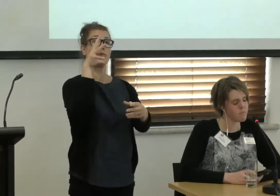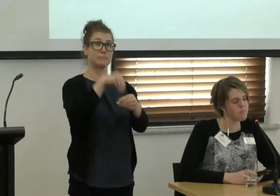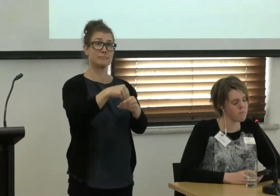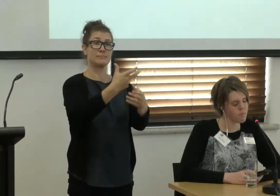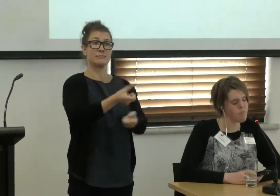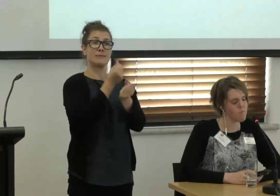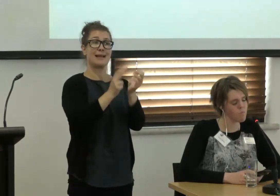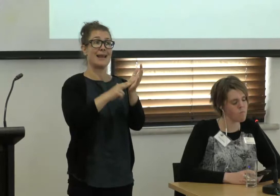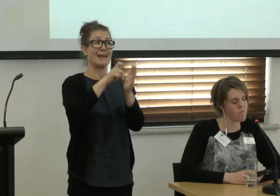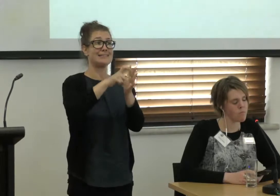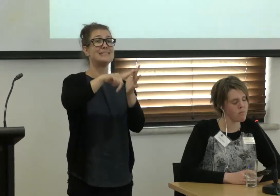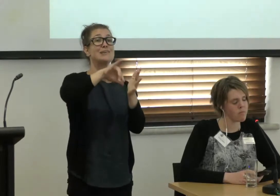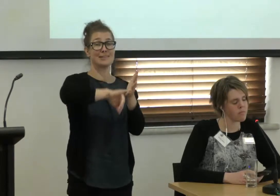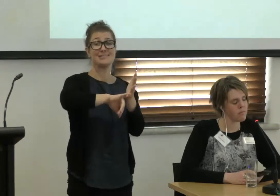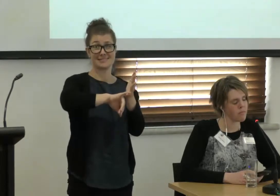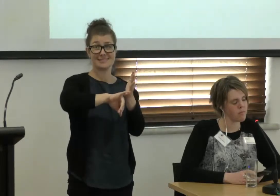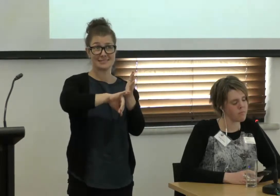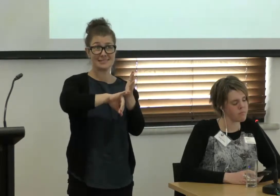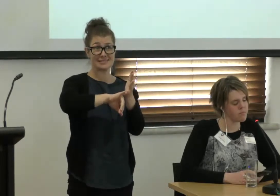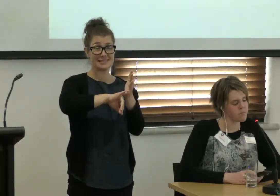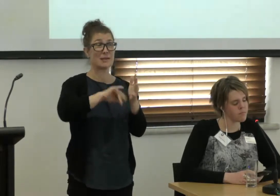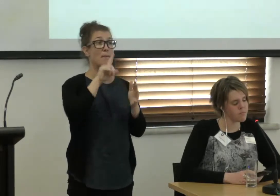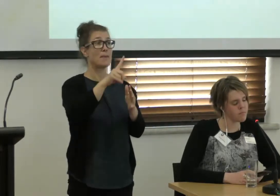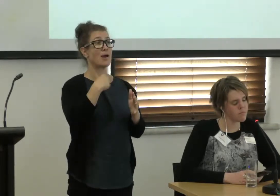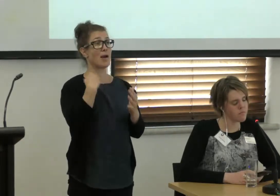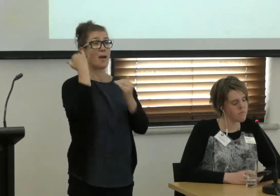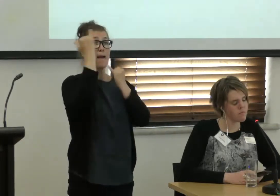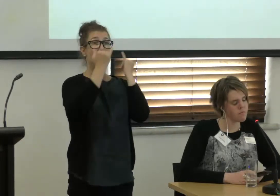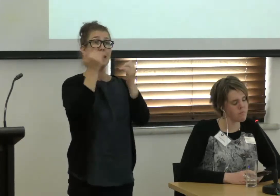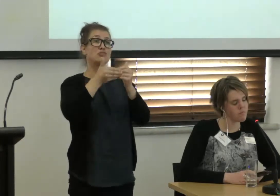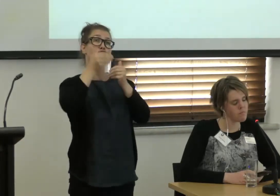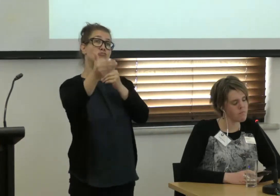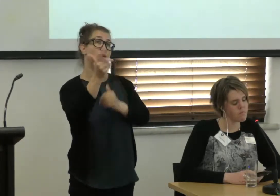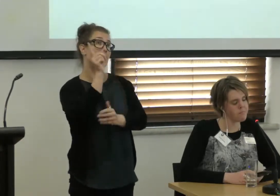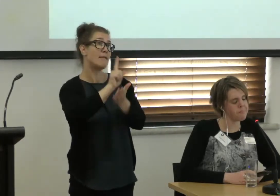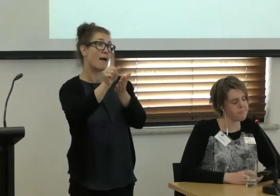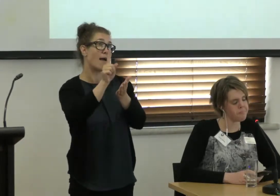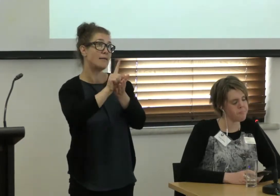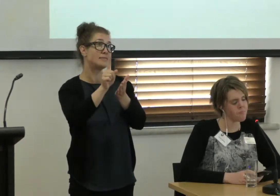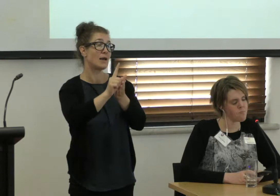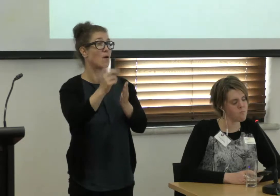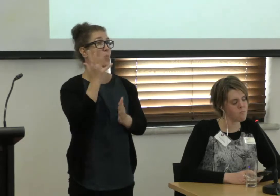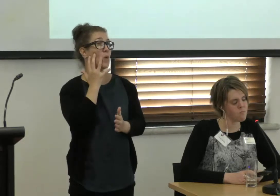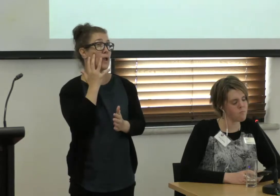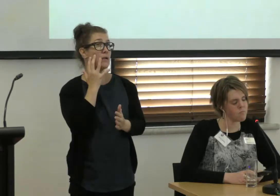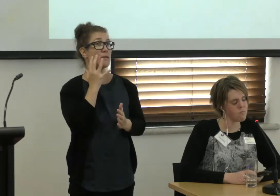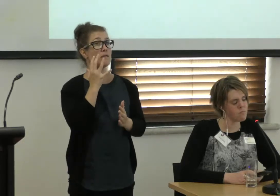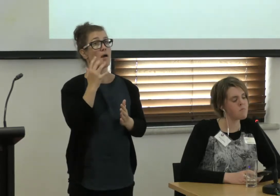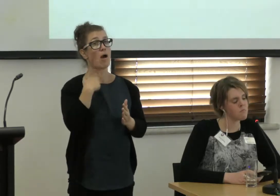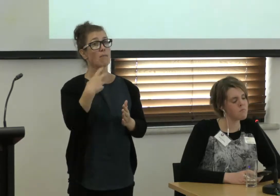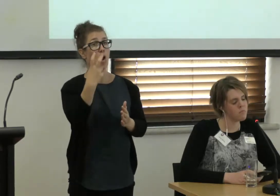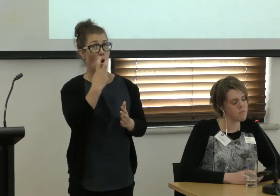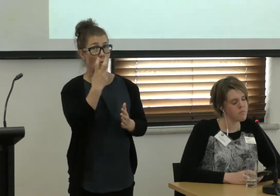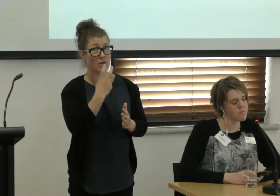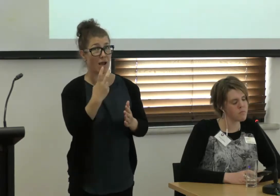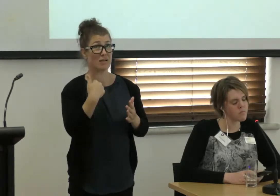NDIS criteria, but I imagined myself a lot older than what I am, and maybe getting my wheelchair that I'm